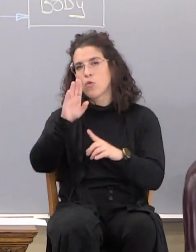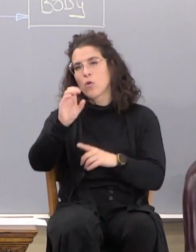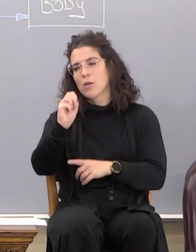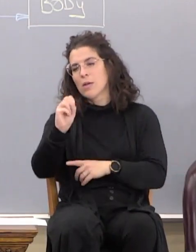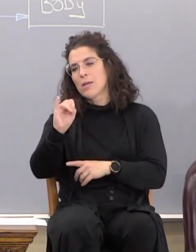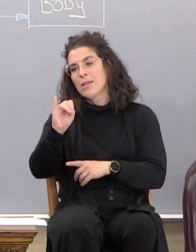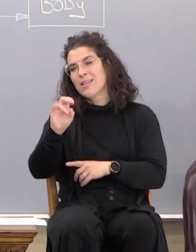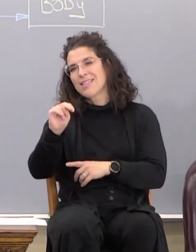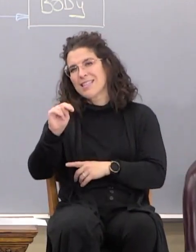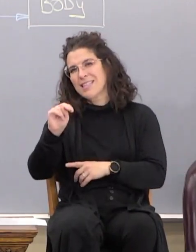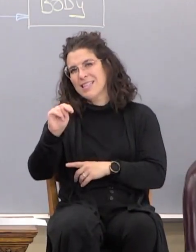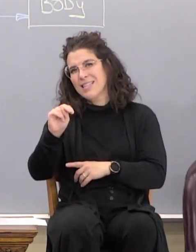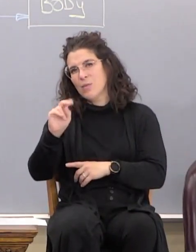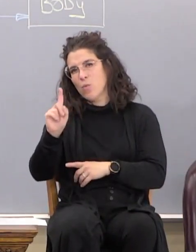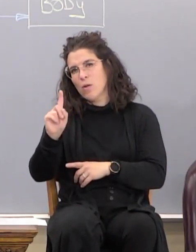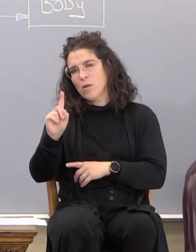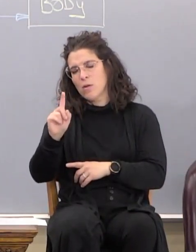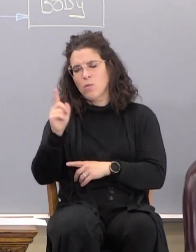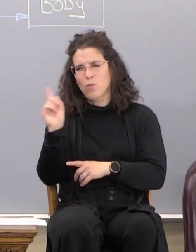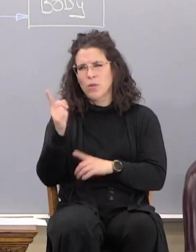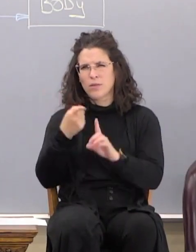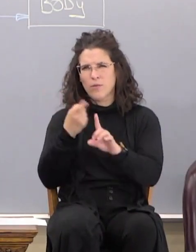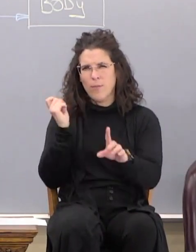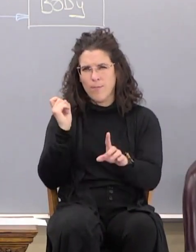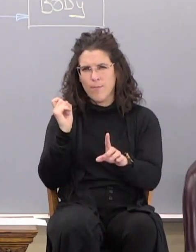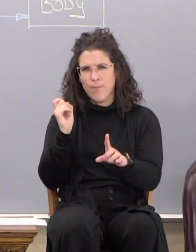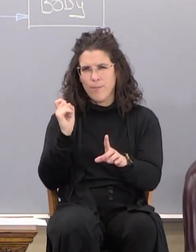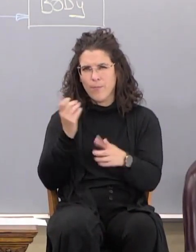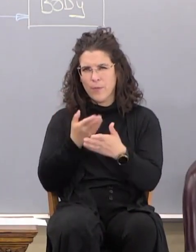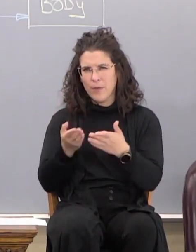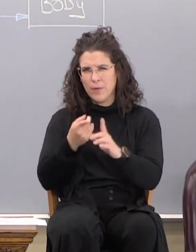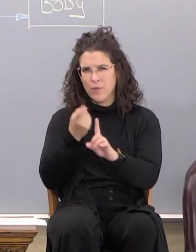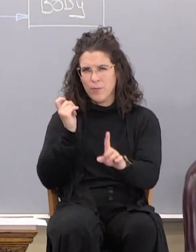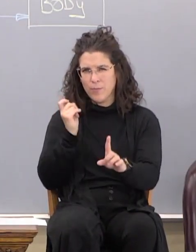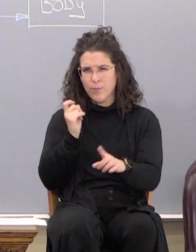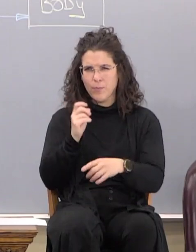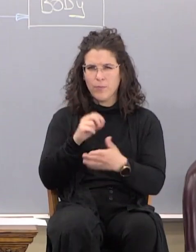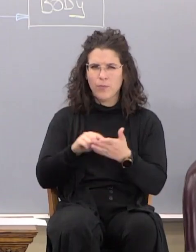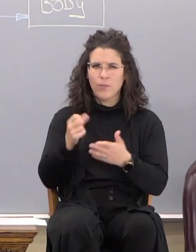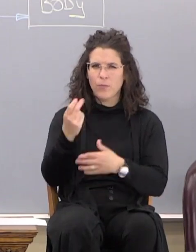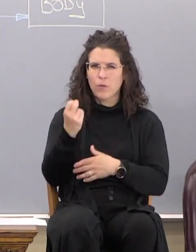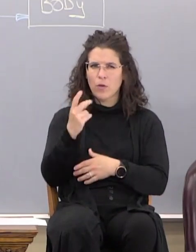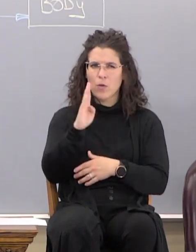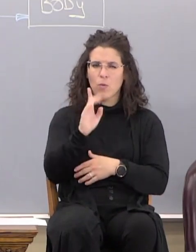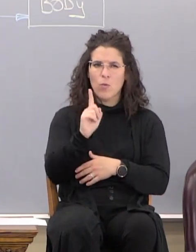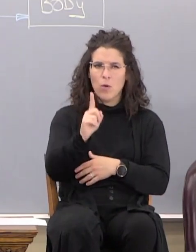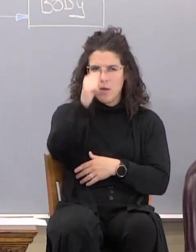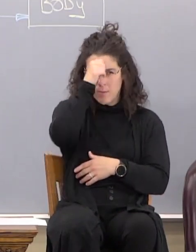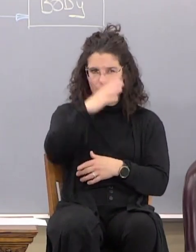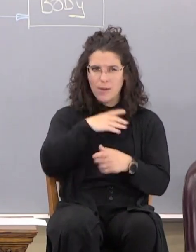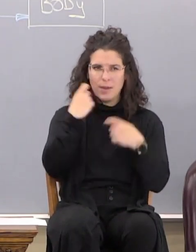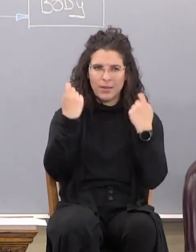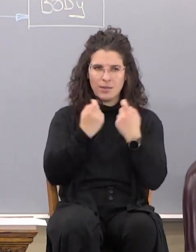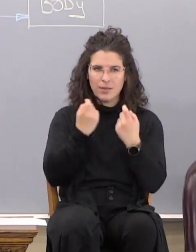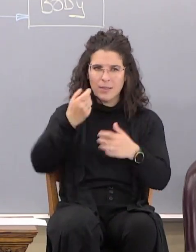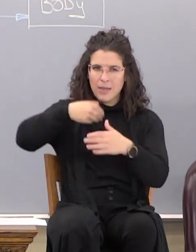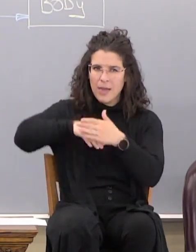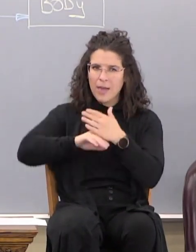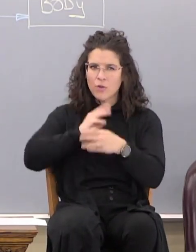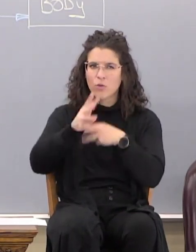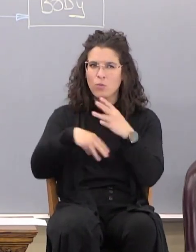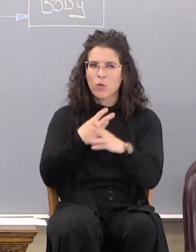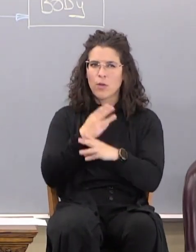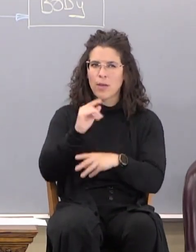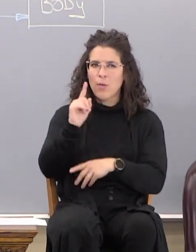this, where does all this stuff actually come from? Verse 12, wherefore by one man sin entered into the world. That one man is Adam.